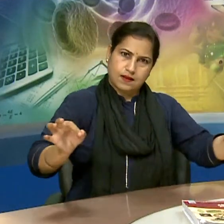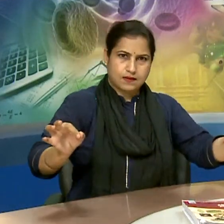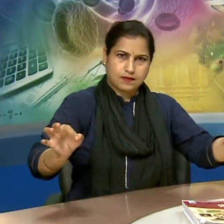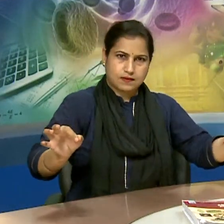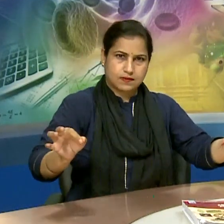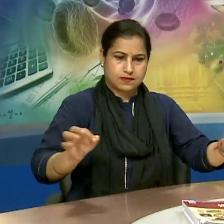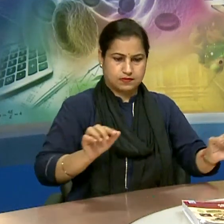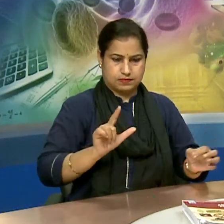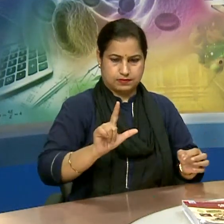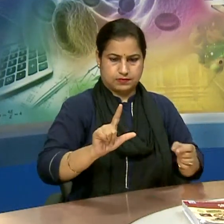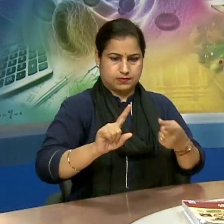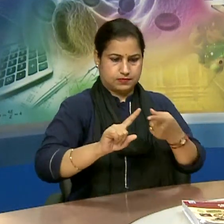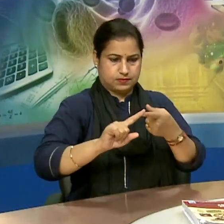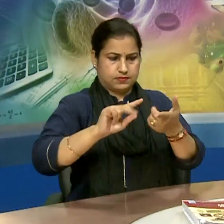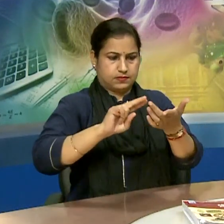etc. Length.